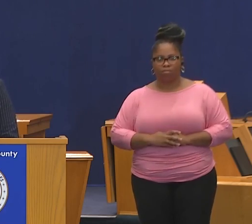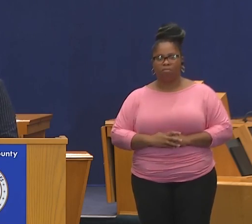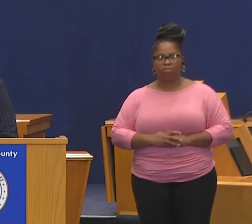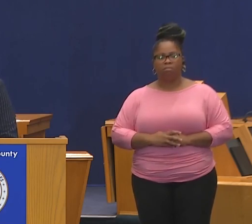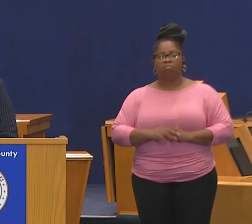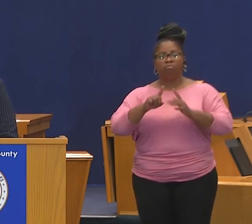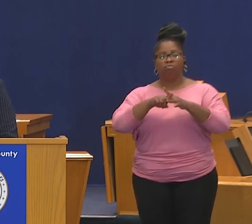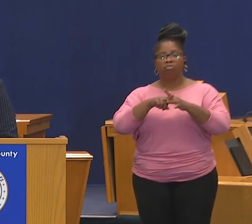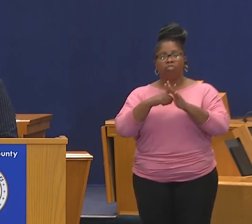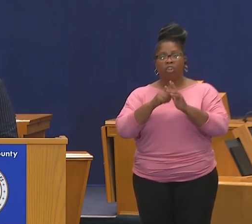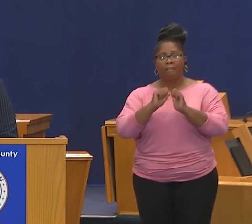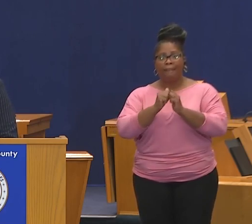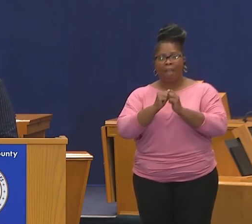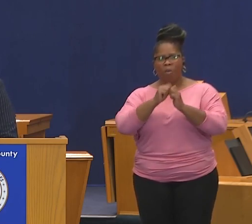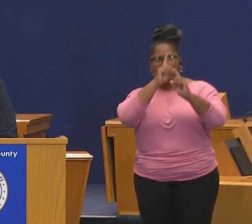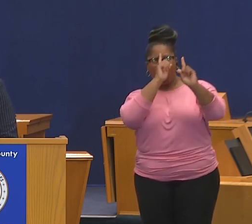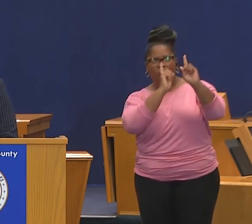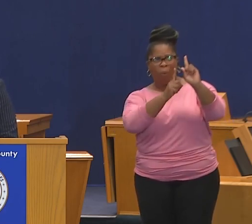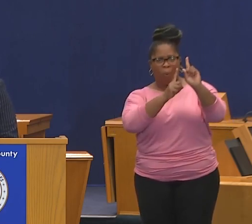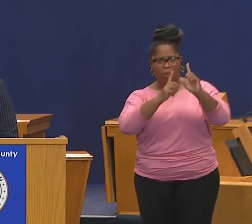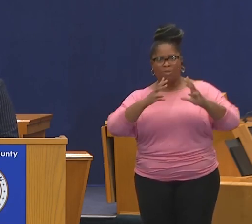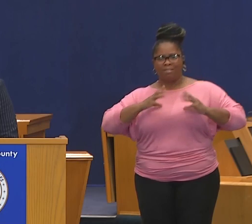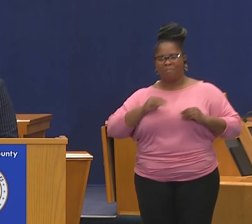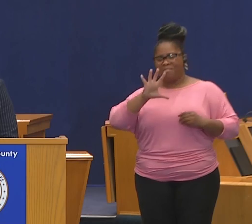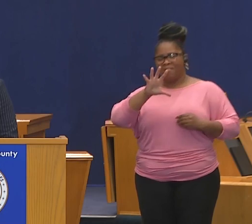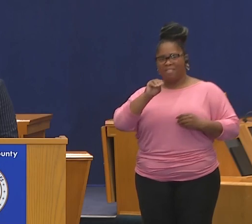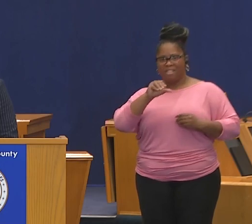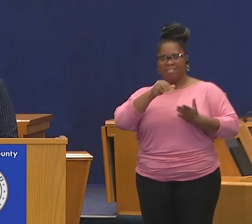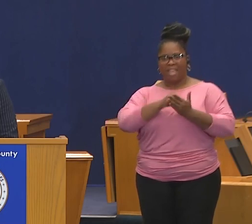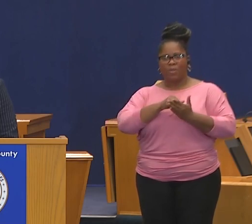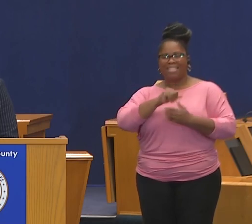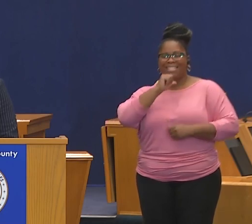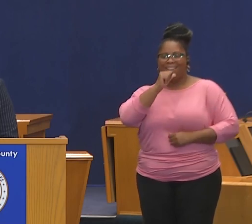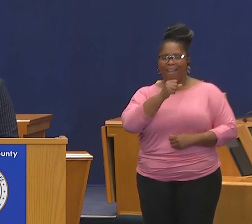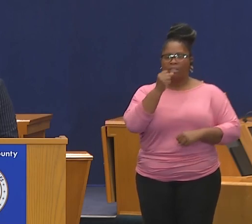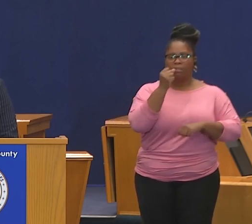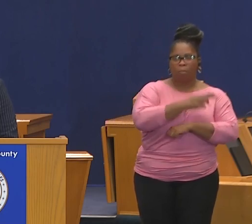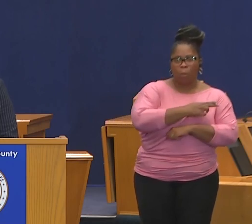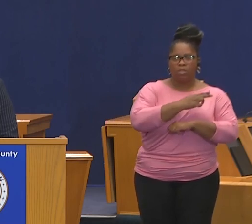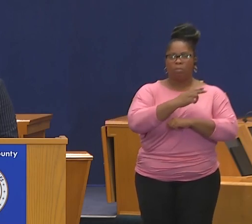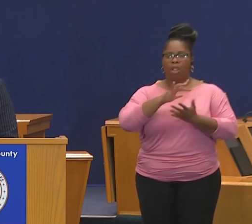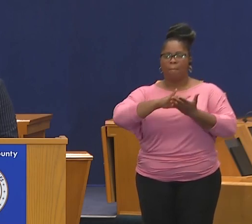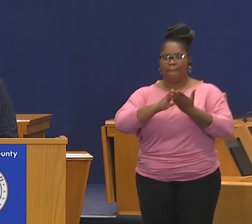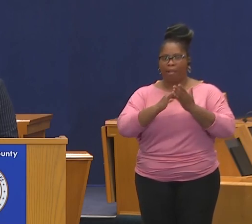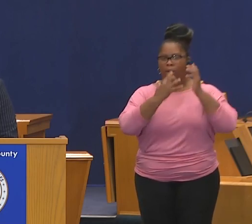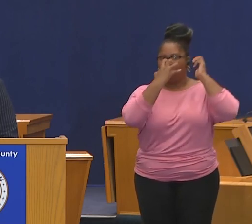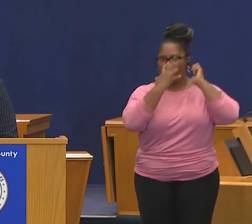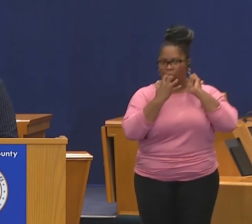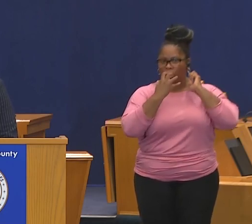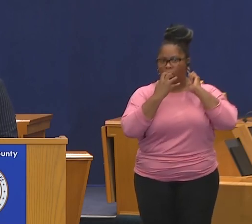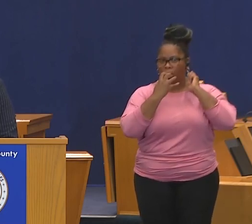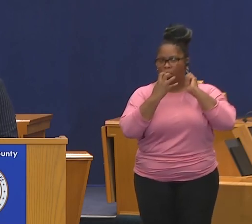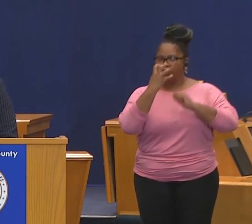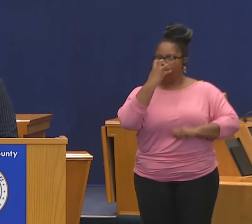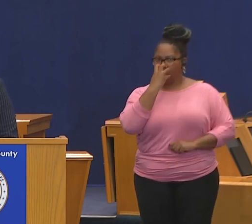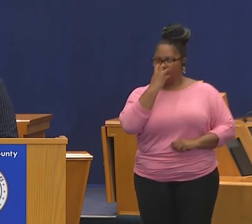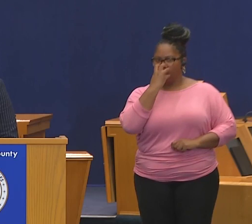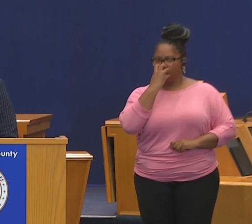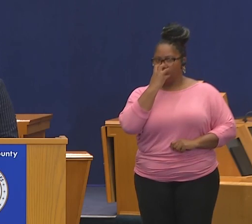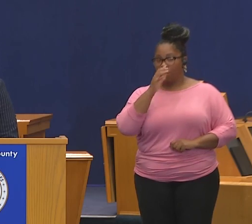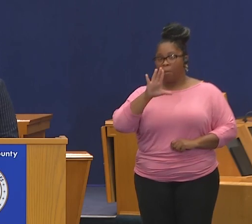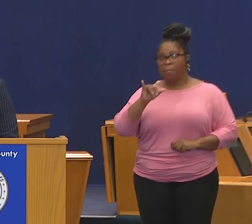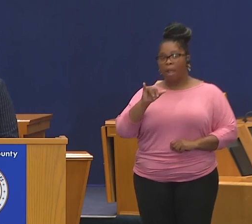a donation of 50,000 non-medical disposable face masks by a group of donors represented by the U.S. Zhejiang General